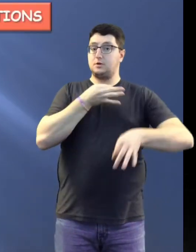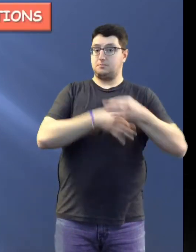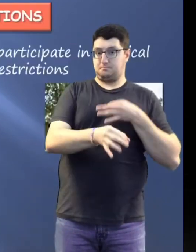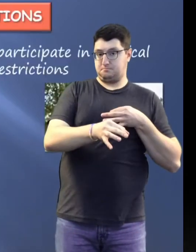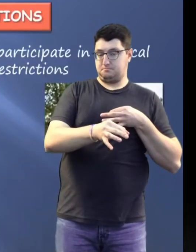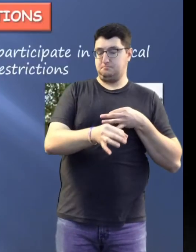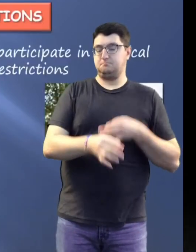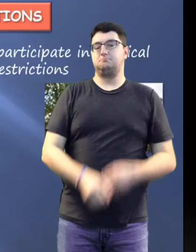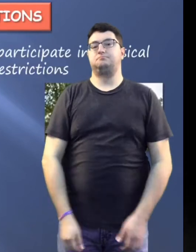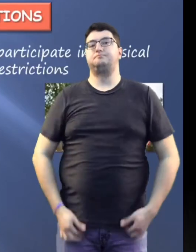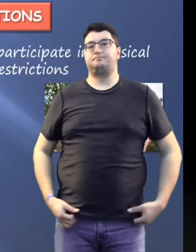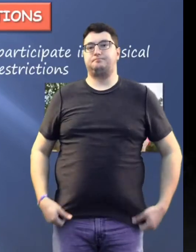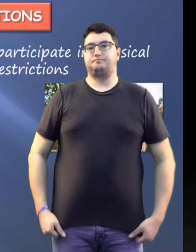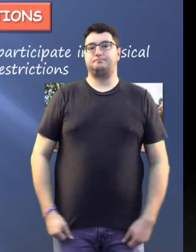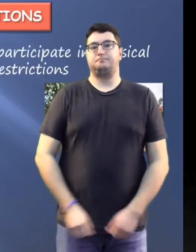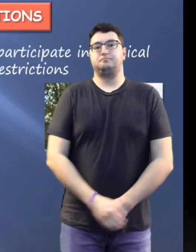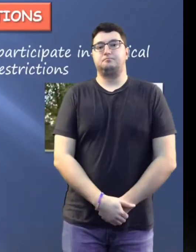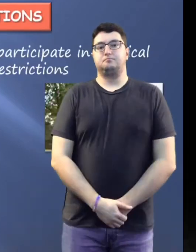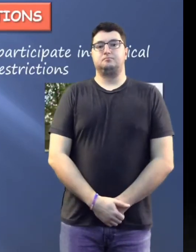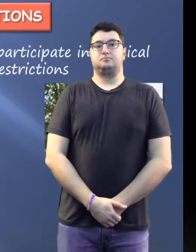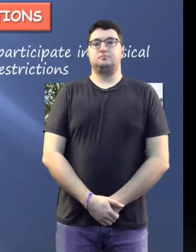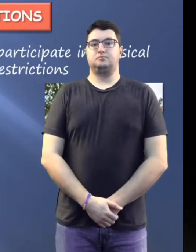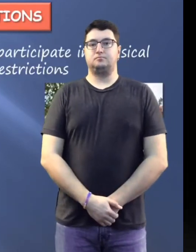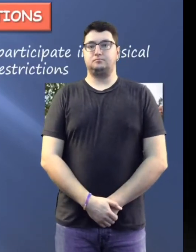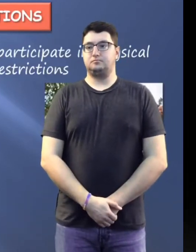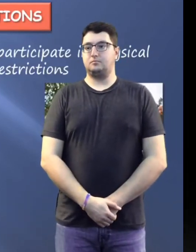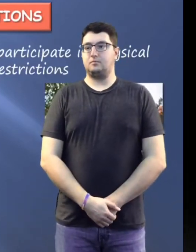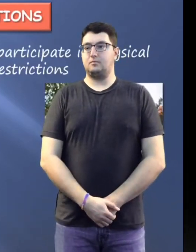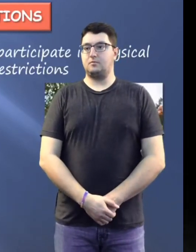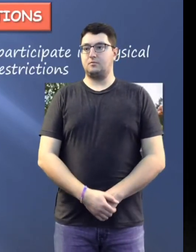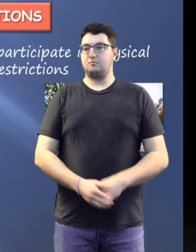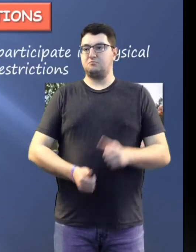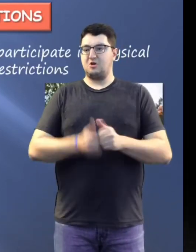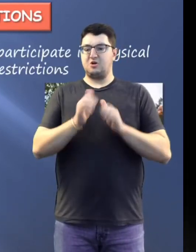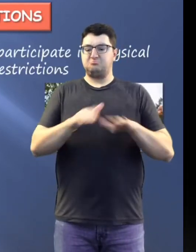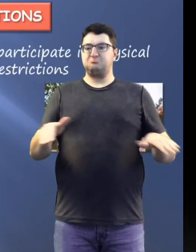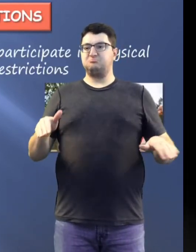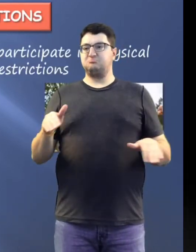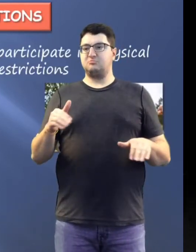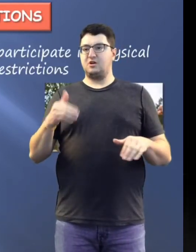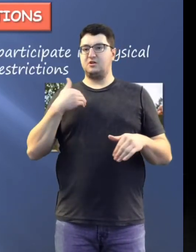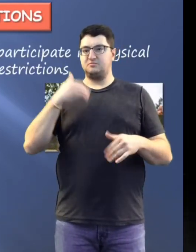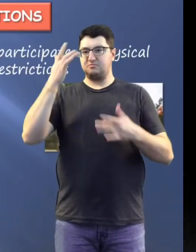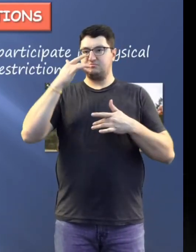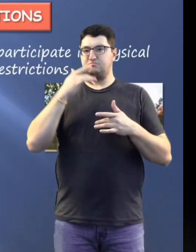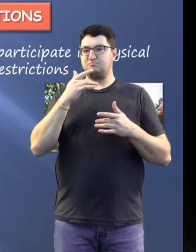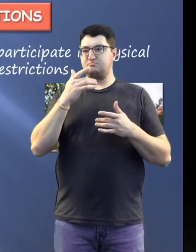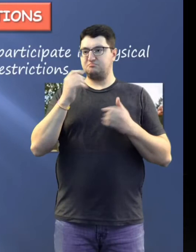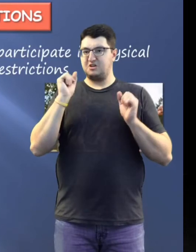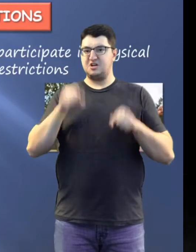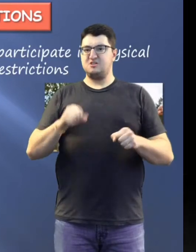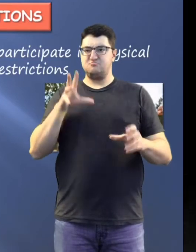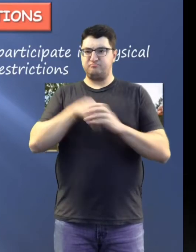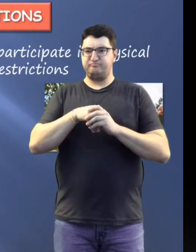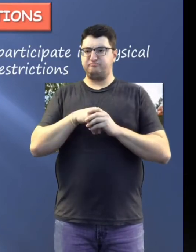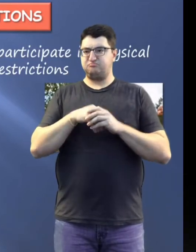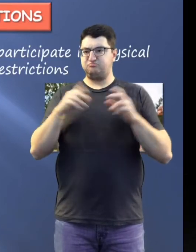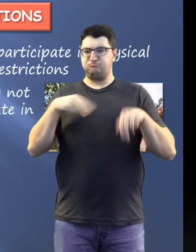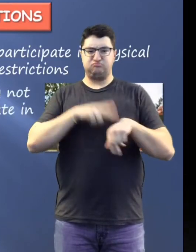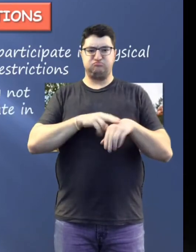Most children with cardiac conditions can participate in physical activities without restrictions. However,